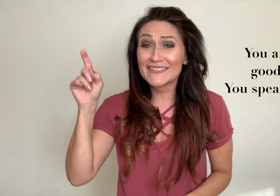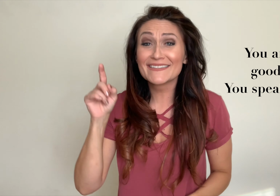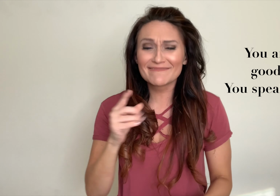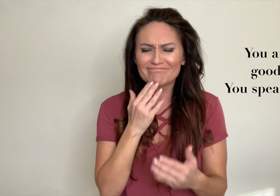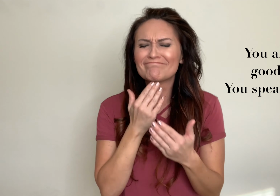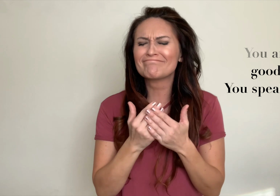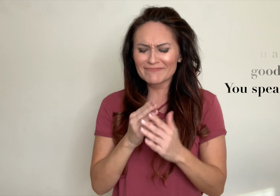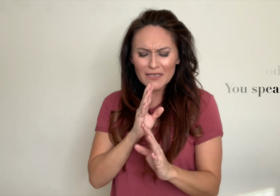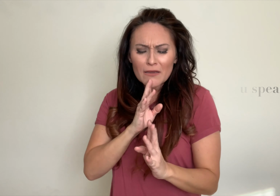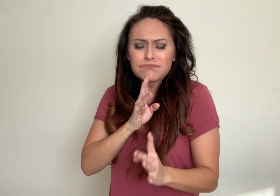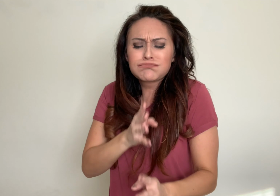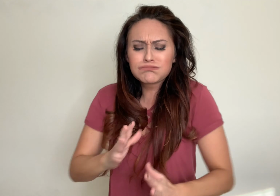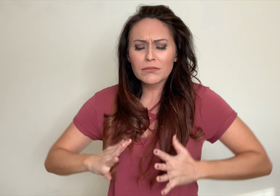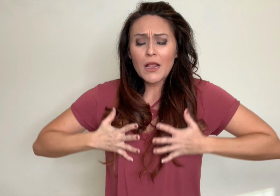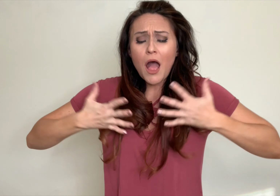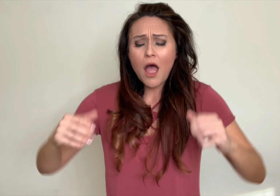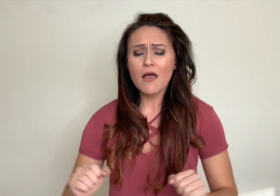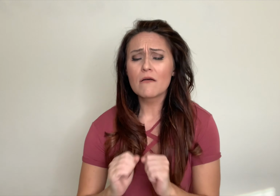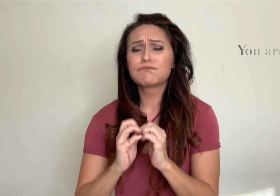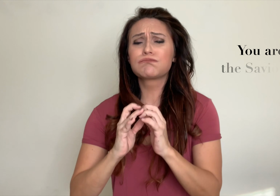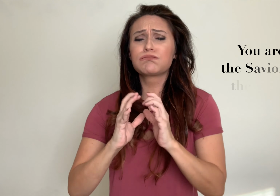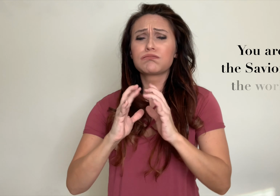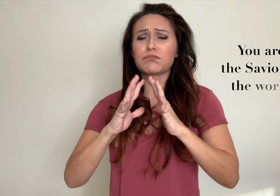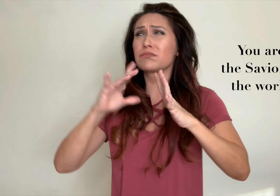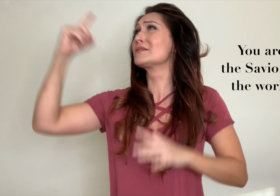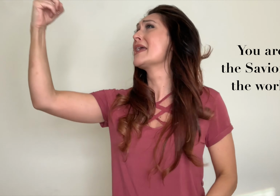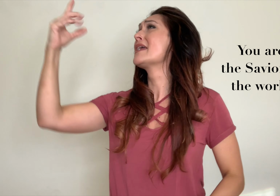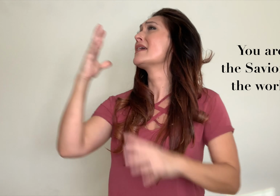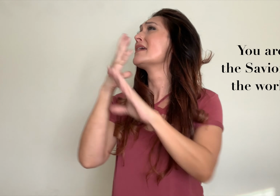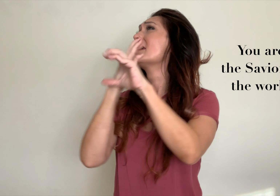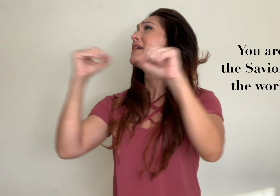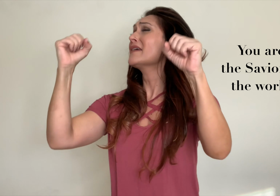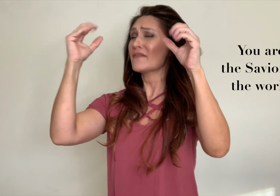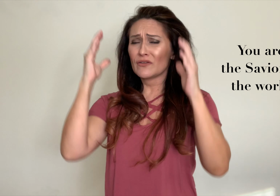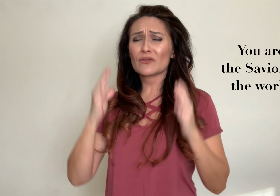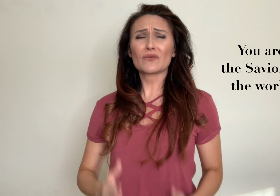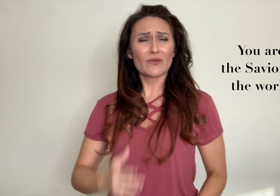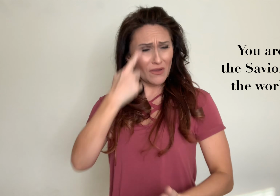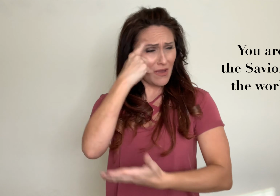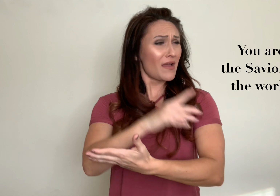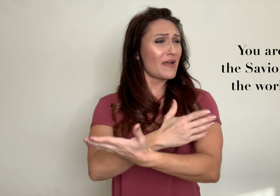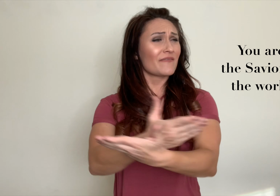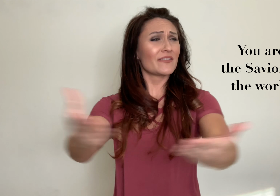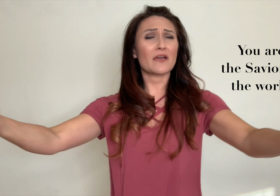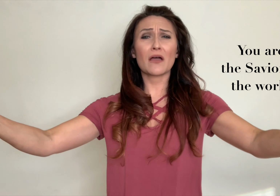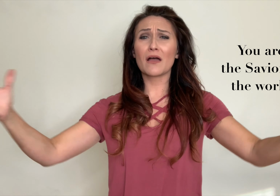good. You speak life. You are the same. You're